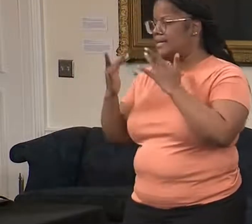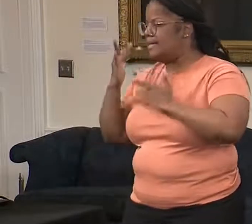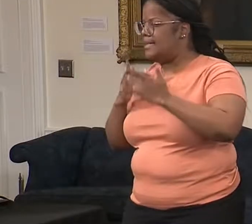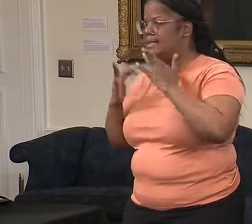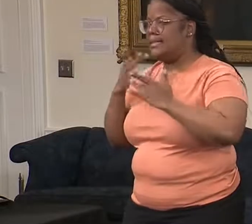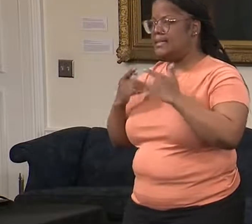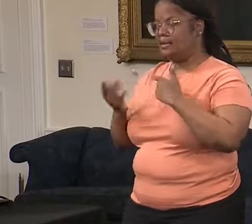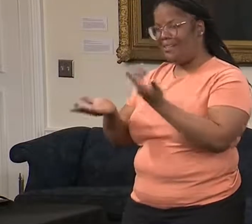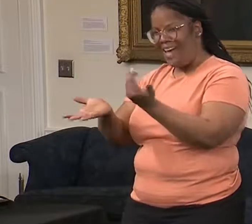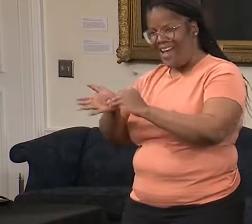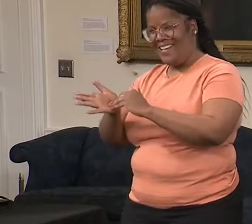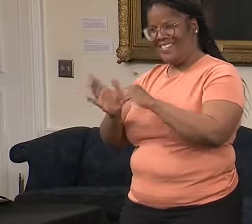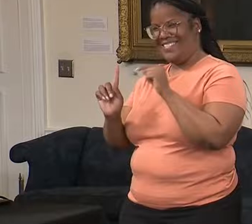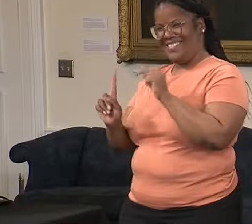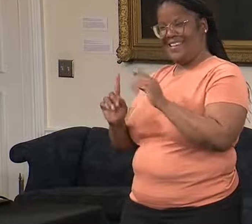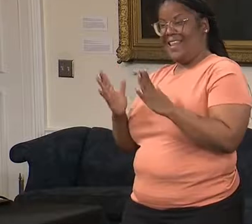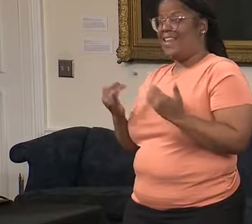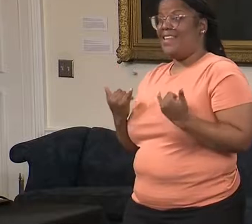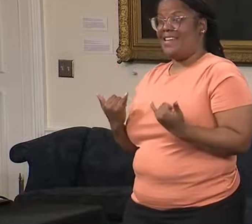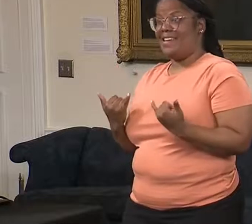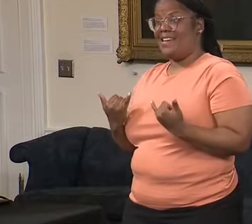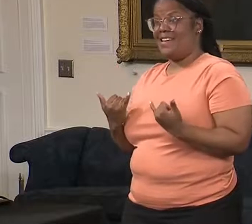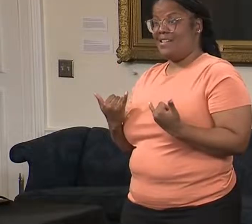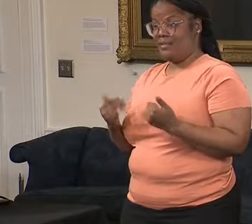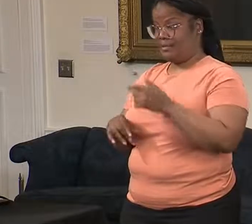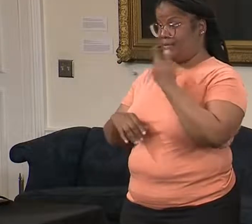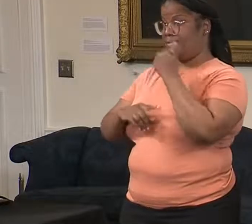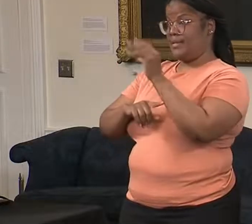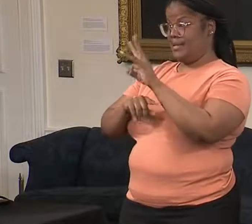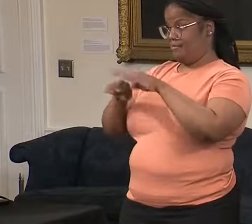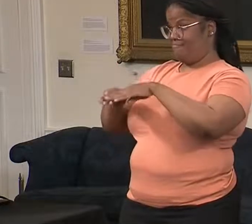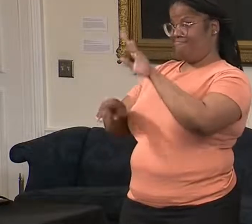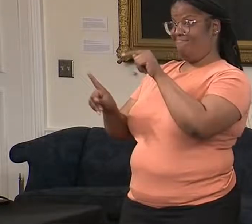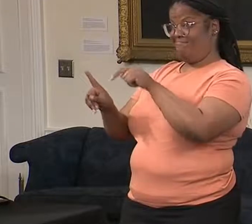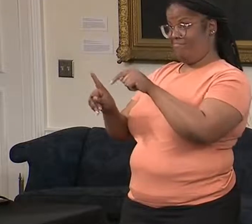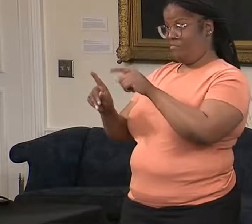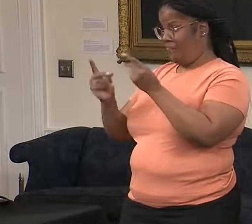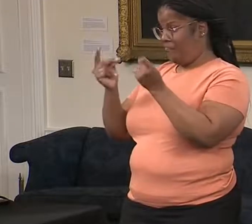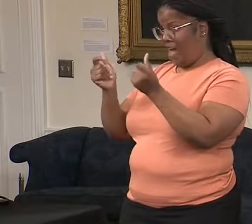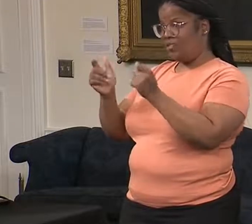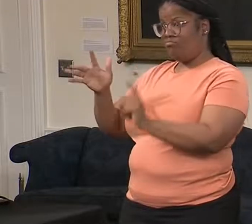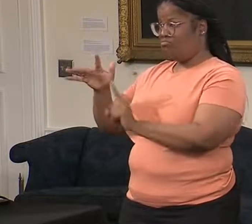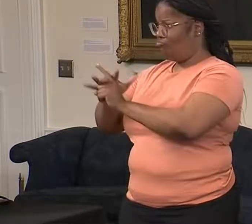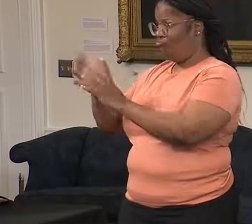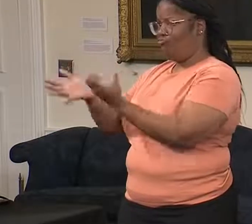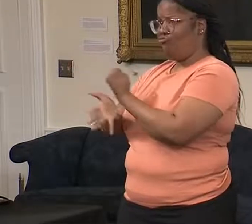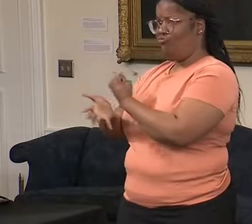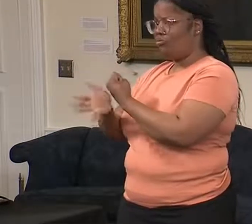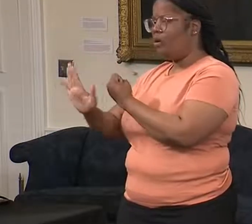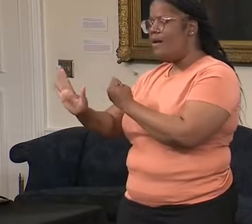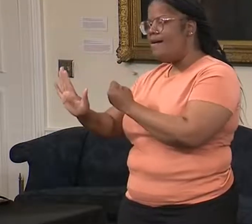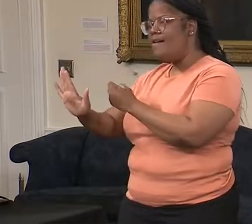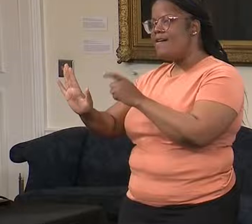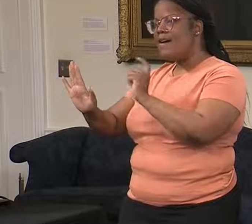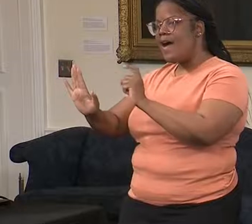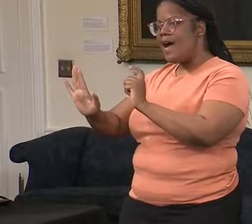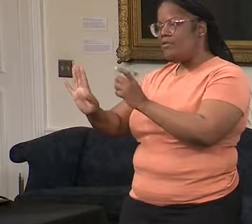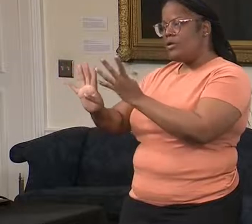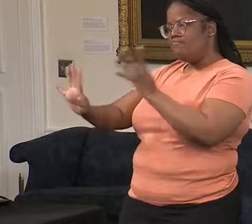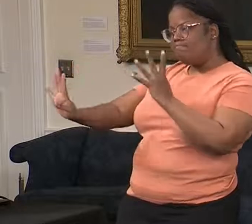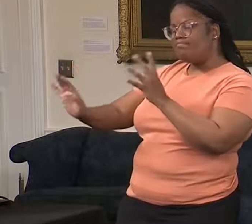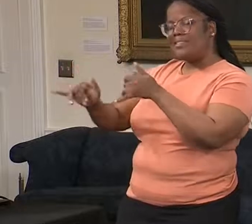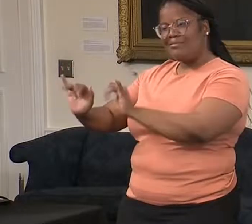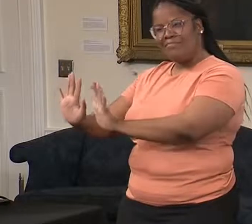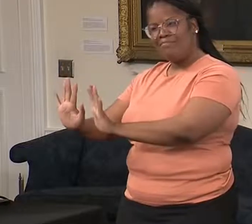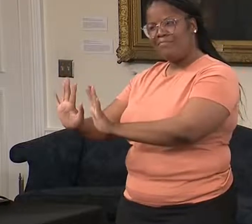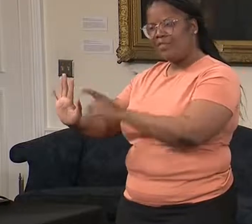single person that's over 16 is not going to get one immediately. But we do believe that over those next few